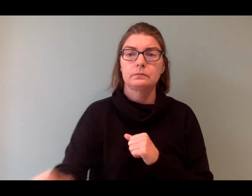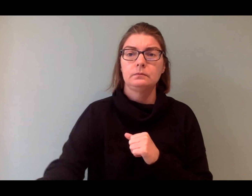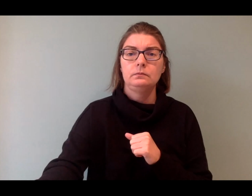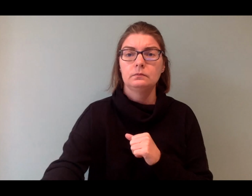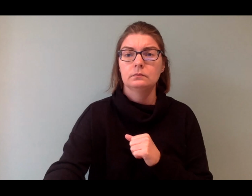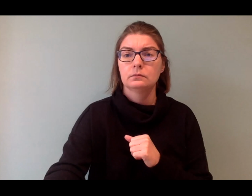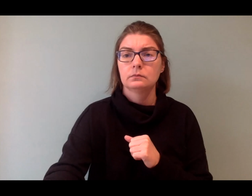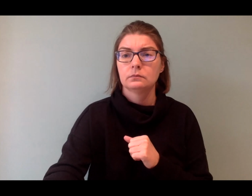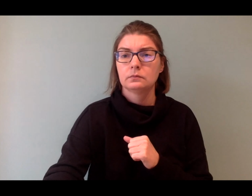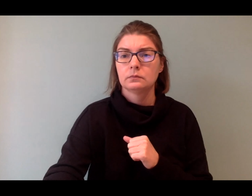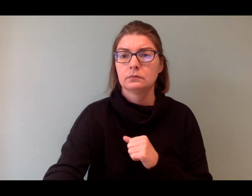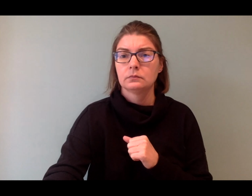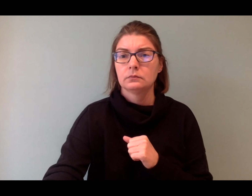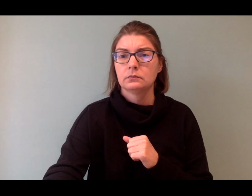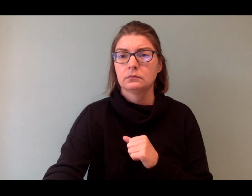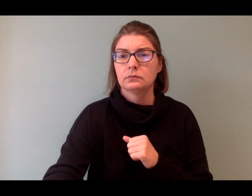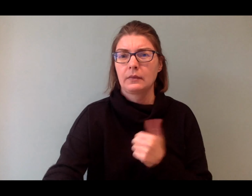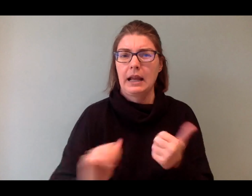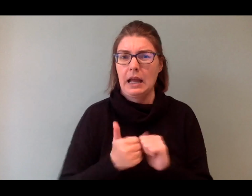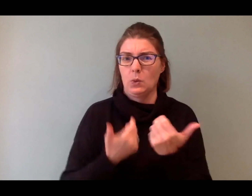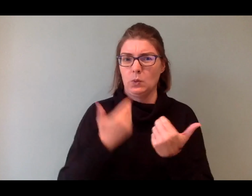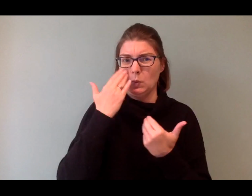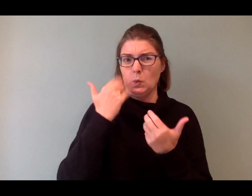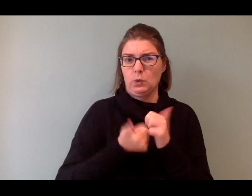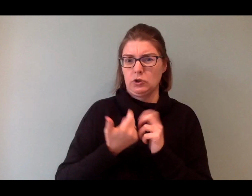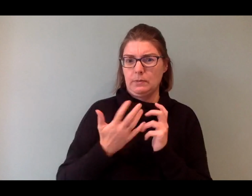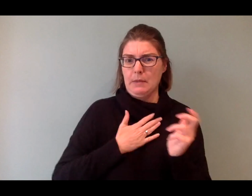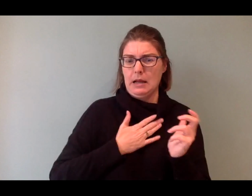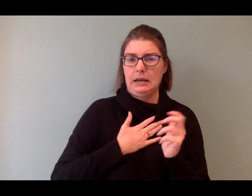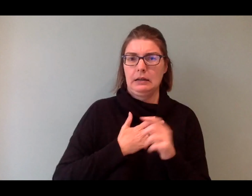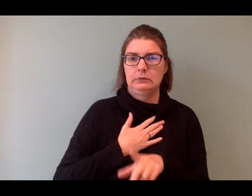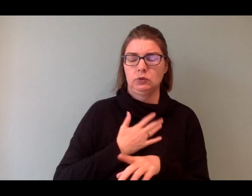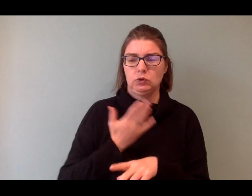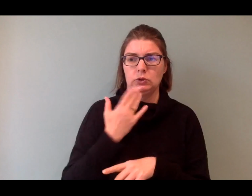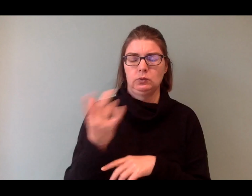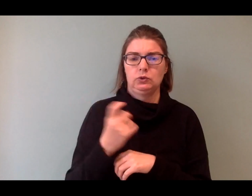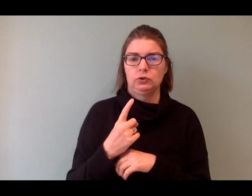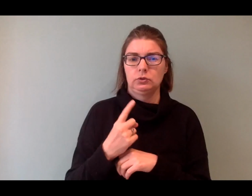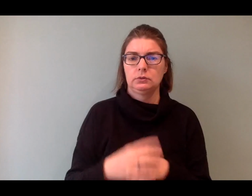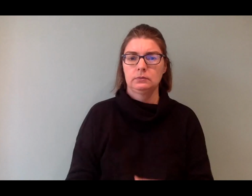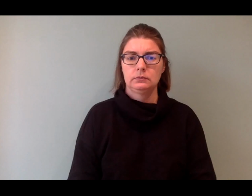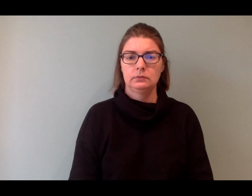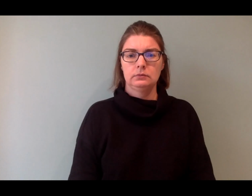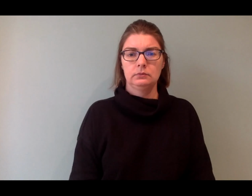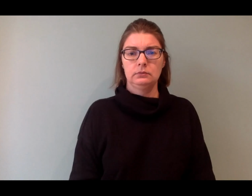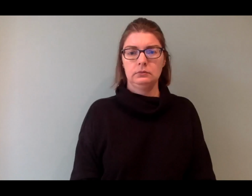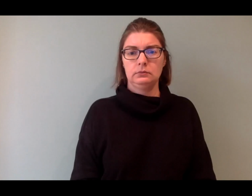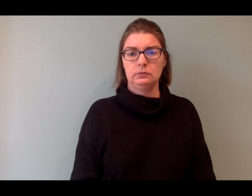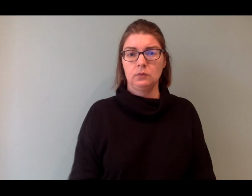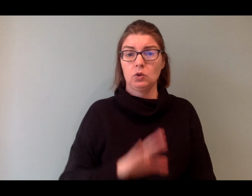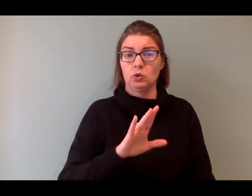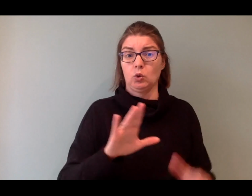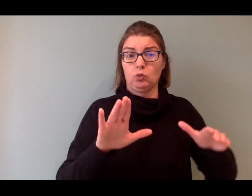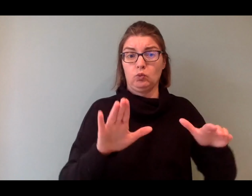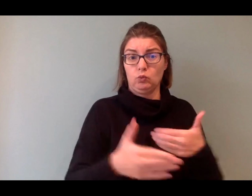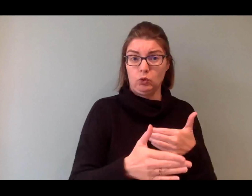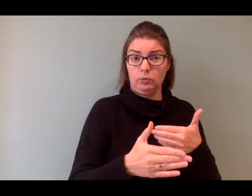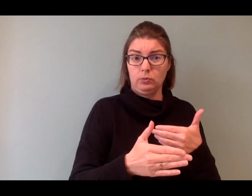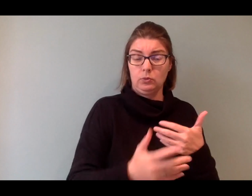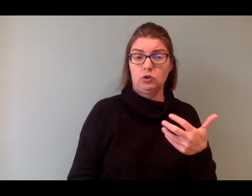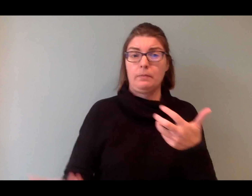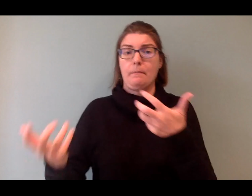How do I you know know what? which one is mine? Yeah, great question. So your room should